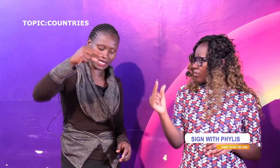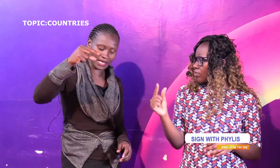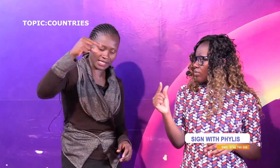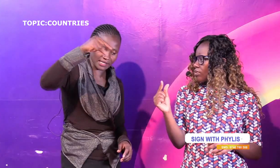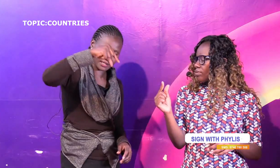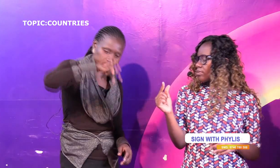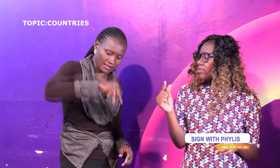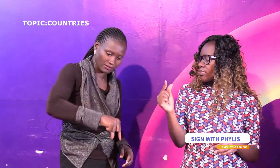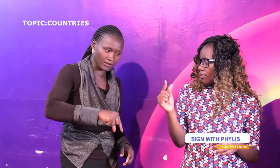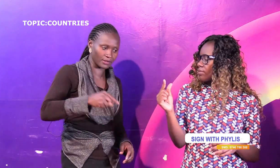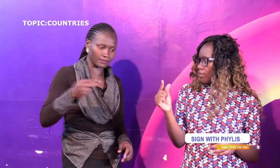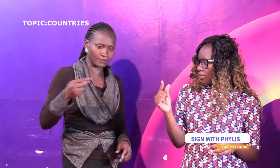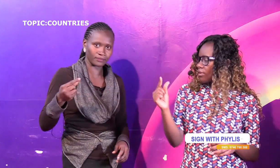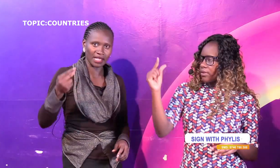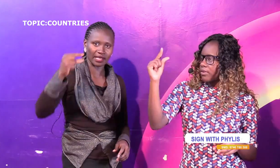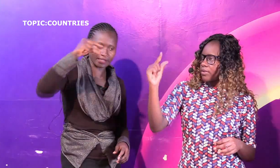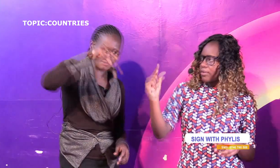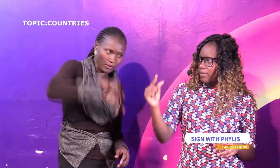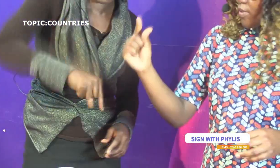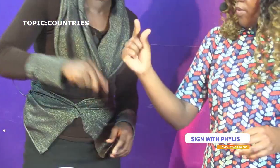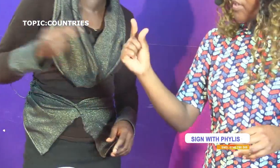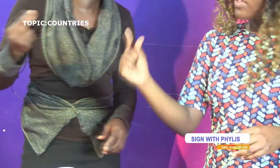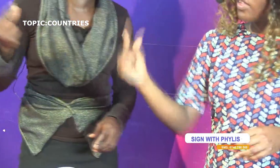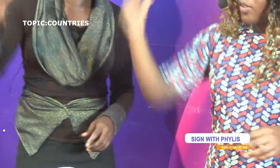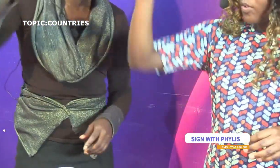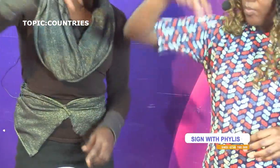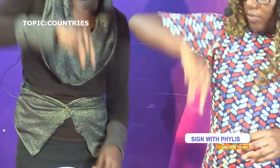this. Like this. Bulgaria.